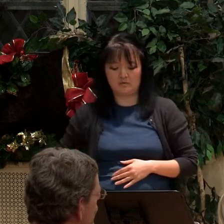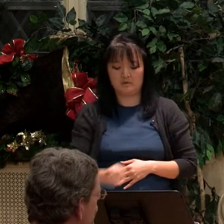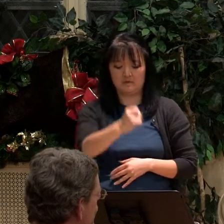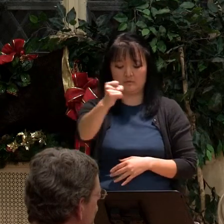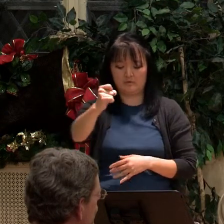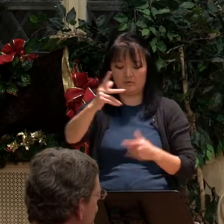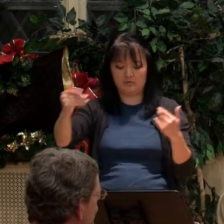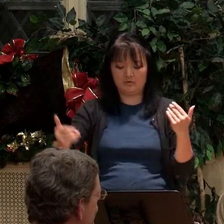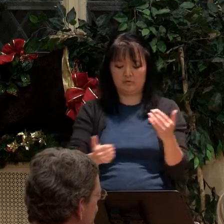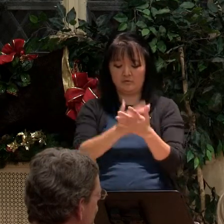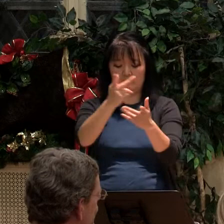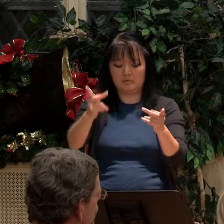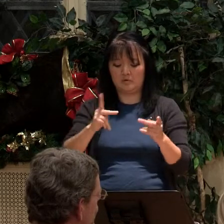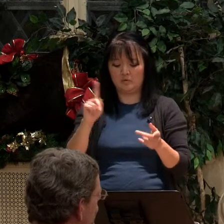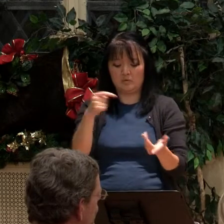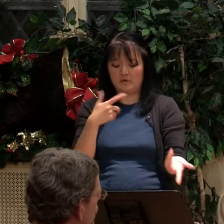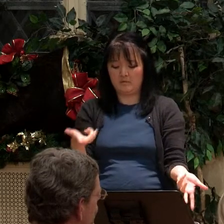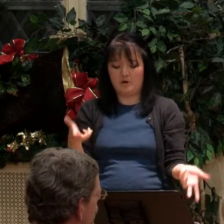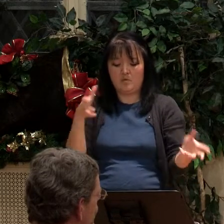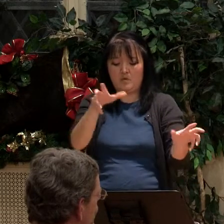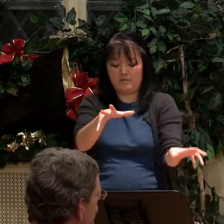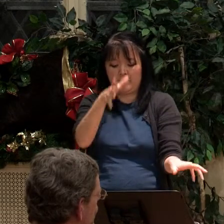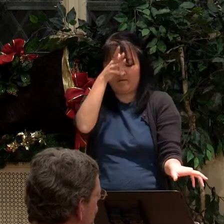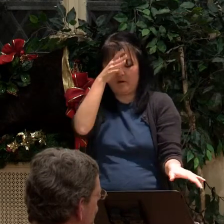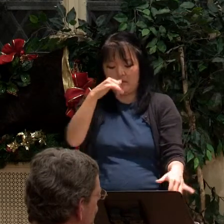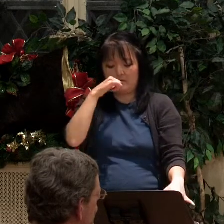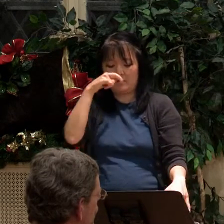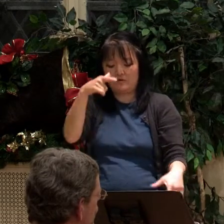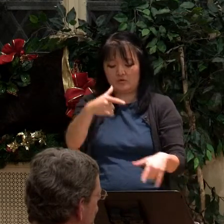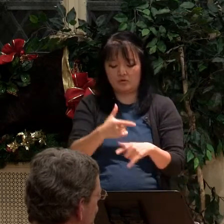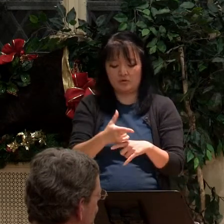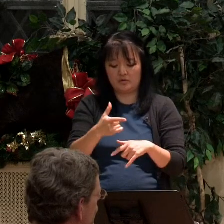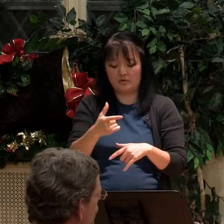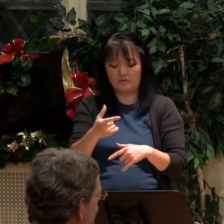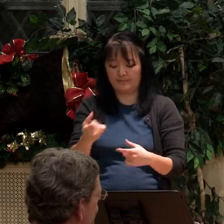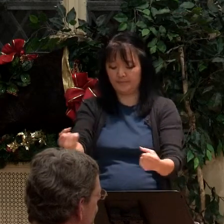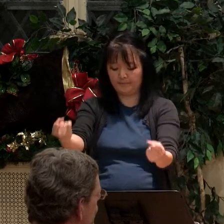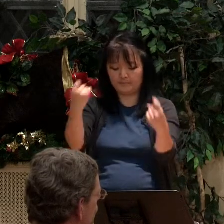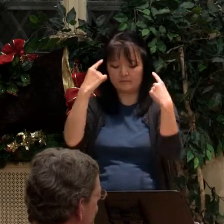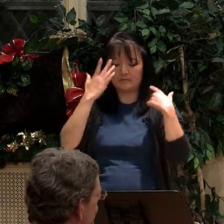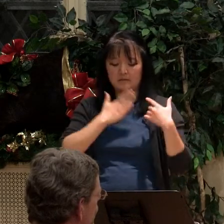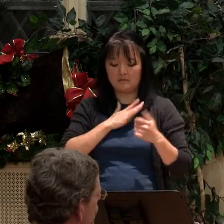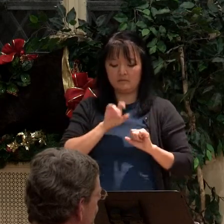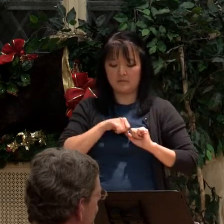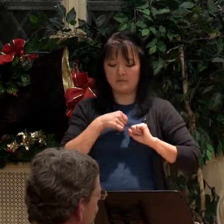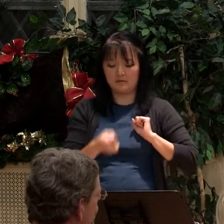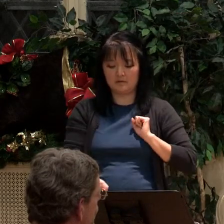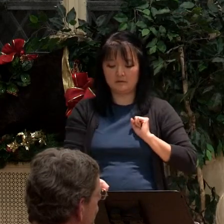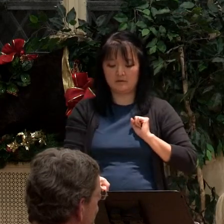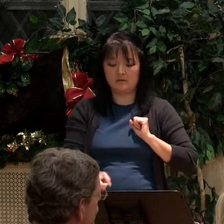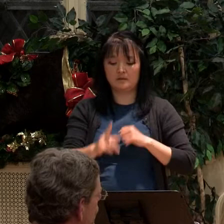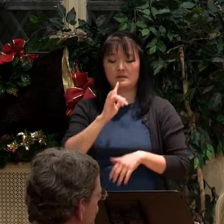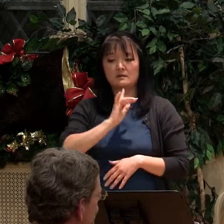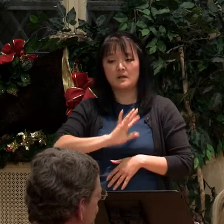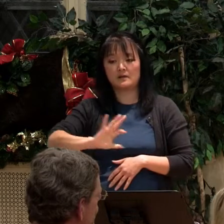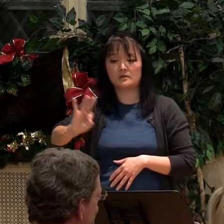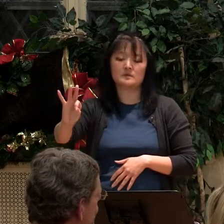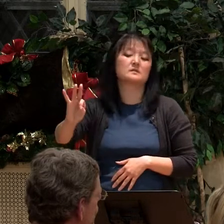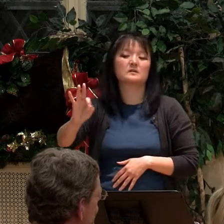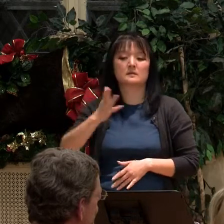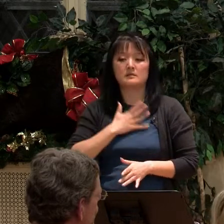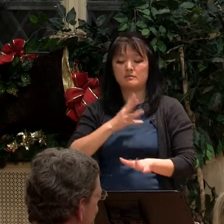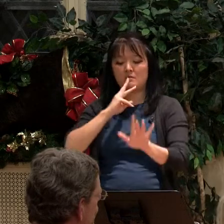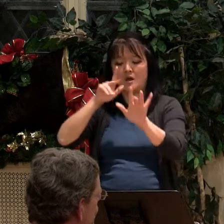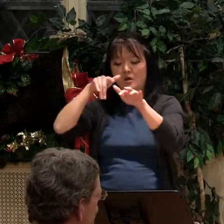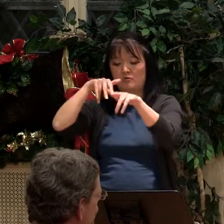territory where I am unwanted by a father and sister who do not understand my heart. 9 years old, my river